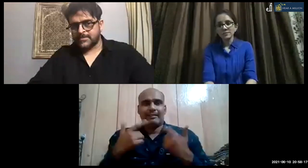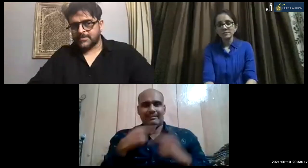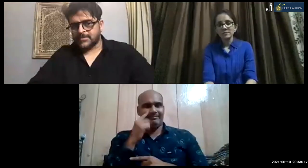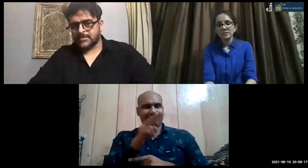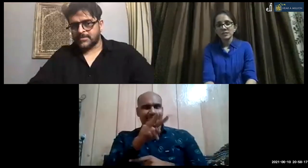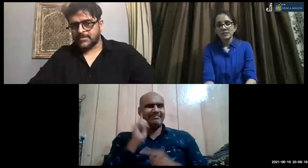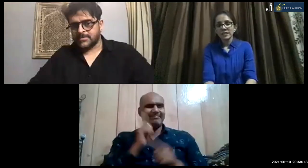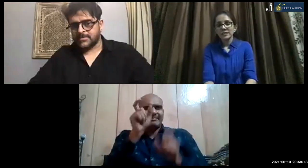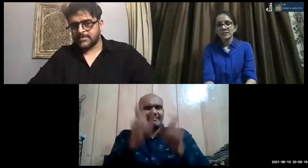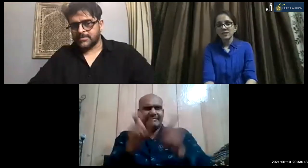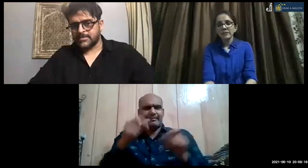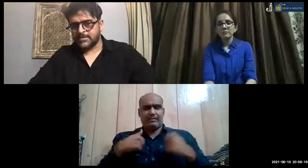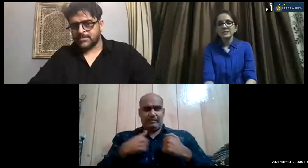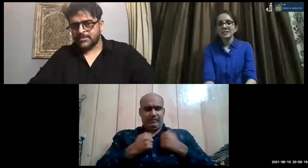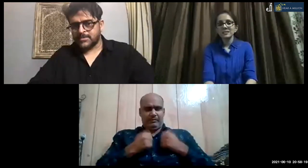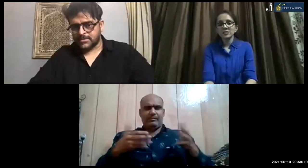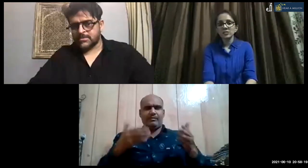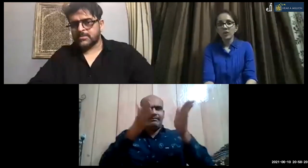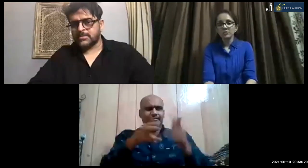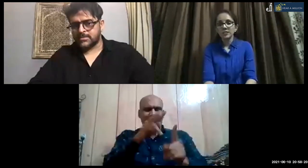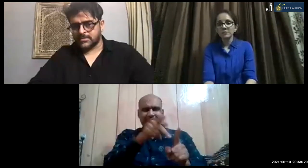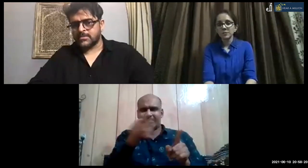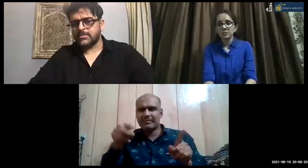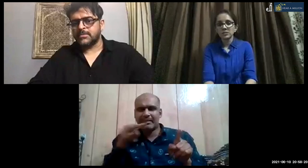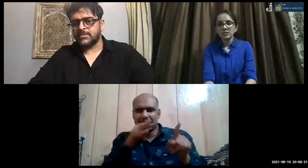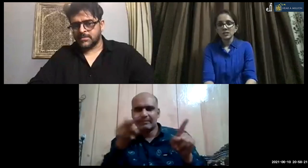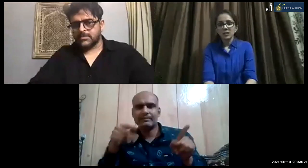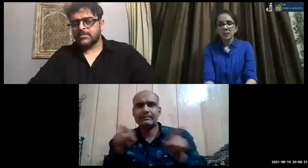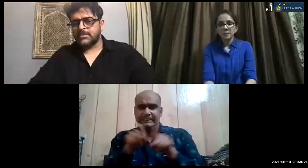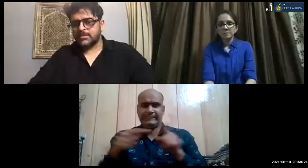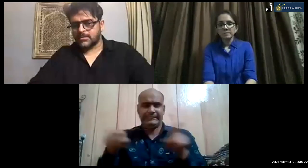teacher, and I've been seeing that a lot of deaf people,